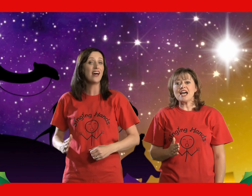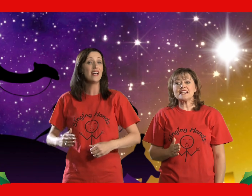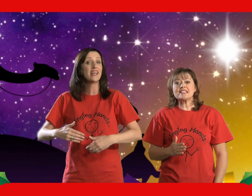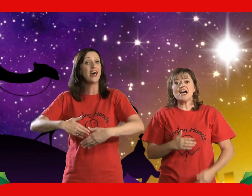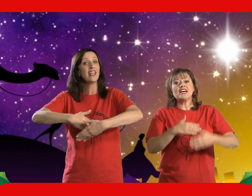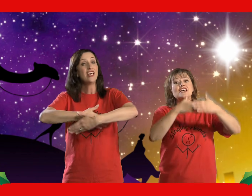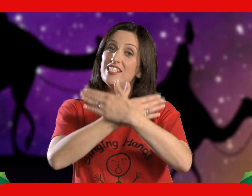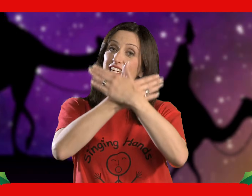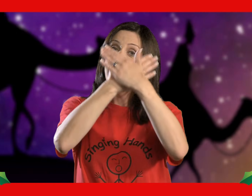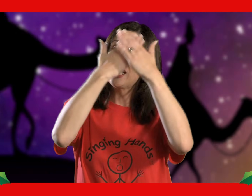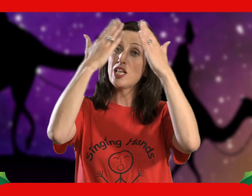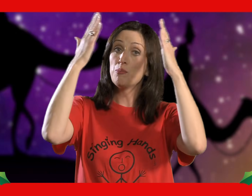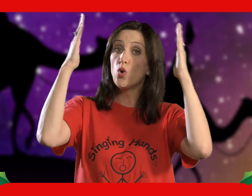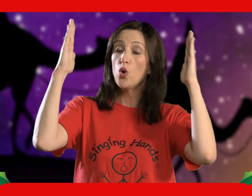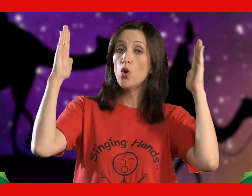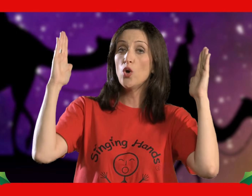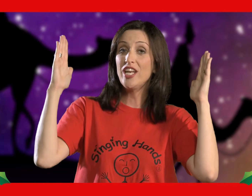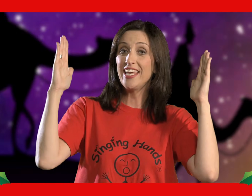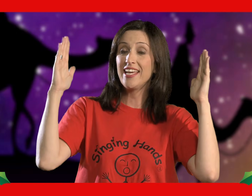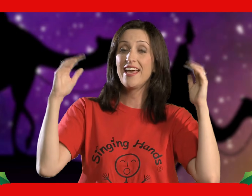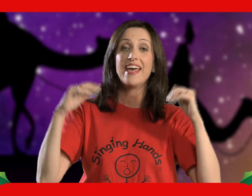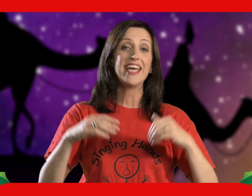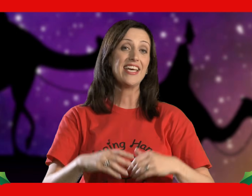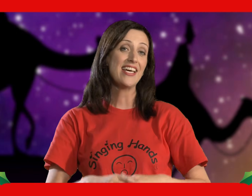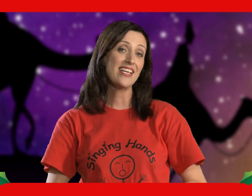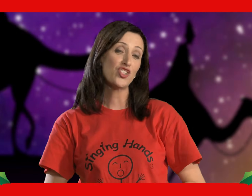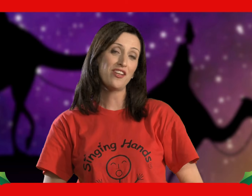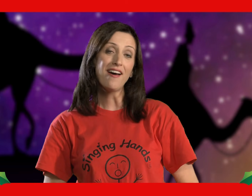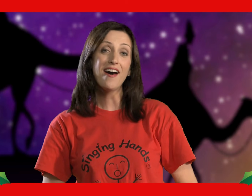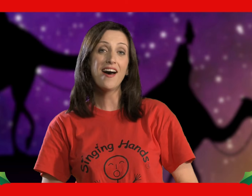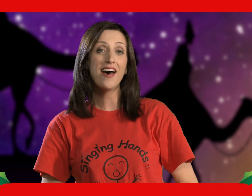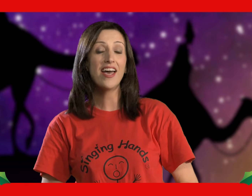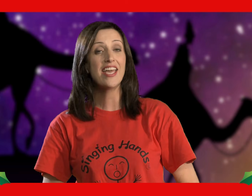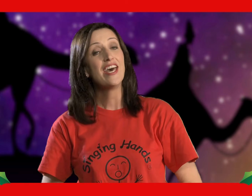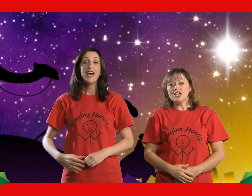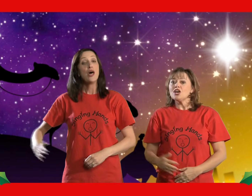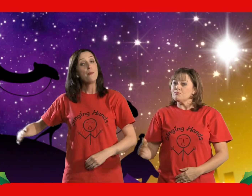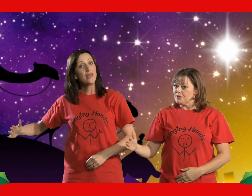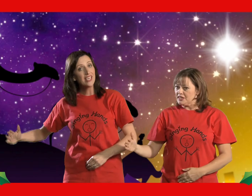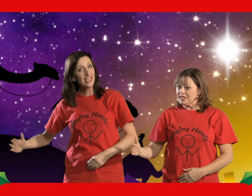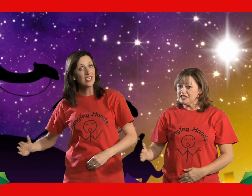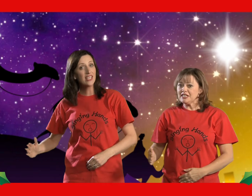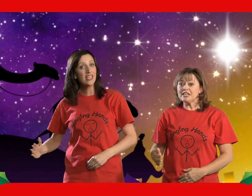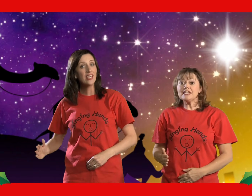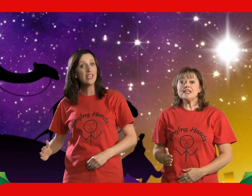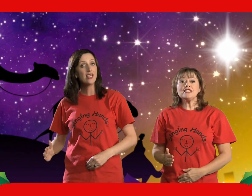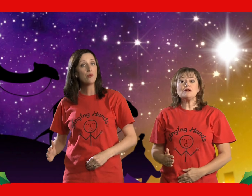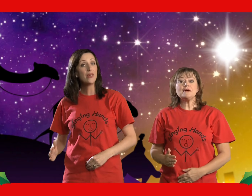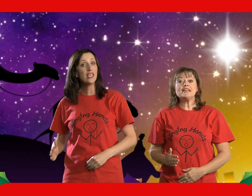side until morning is nigh. Be near